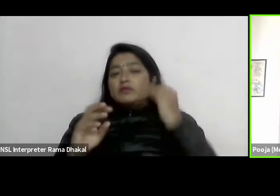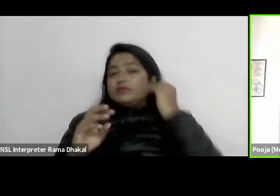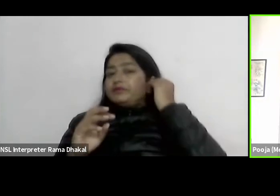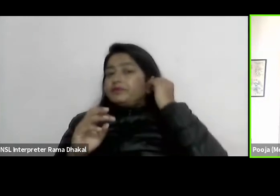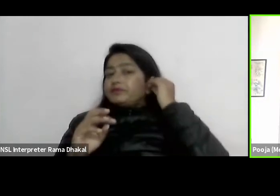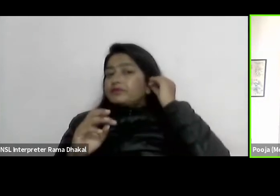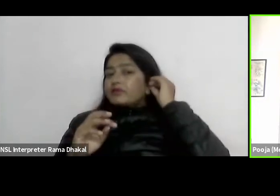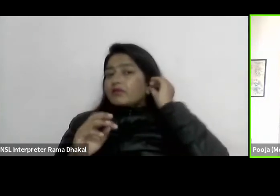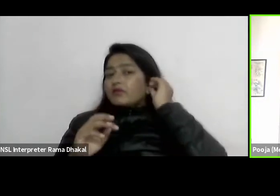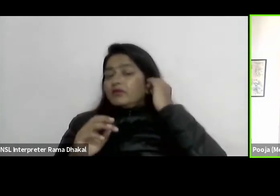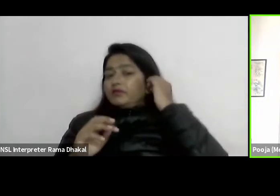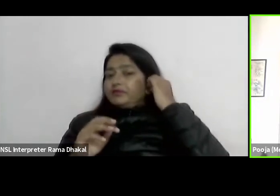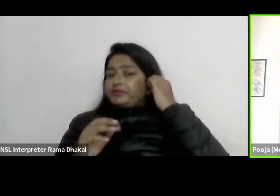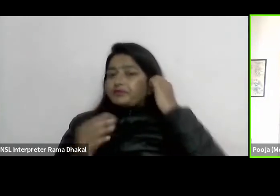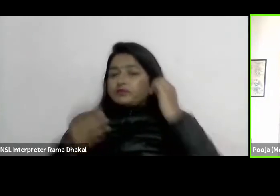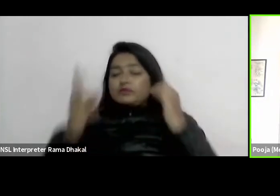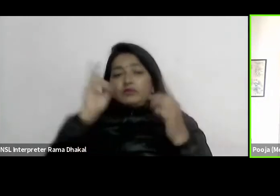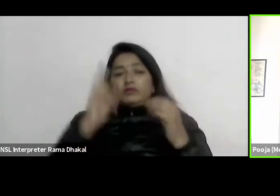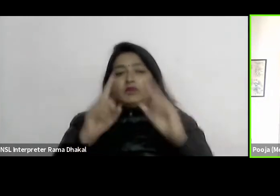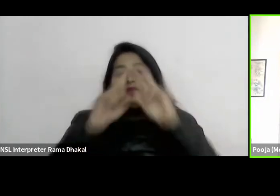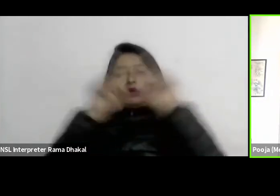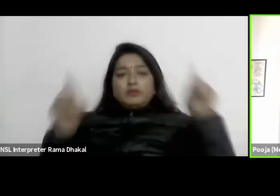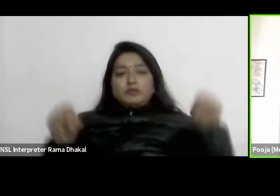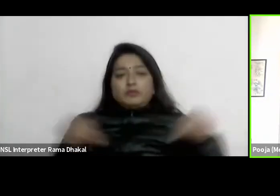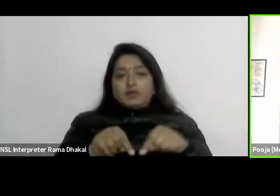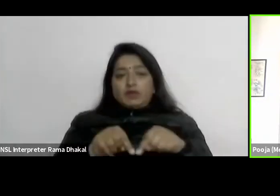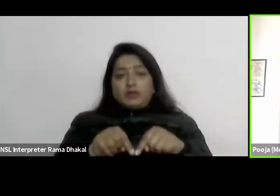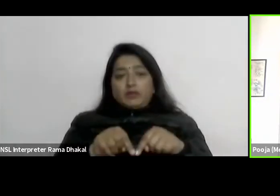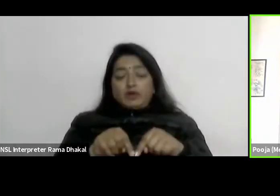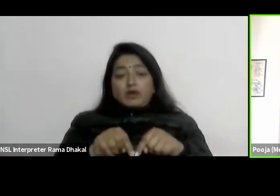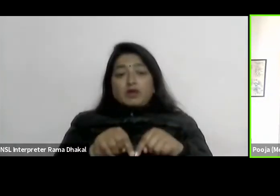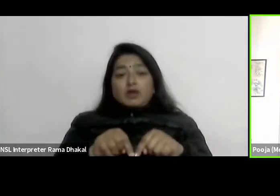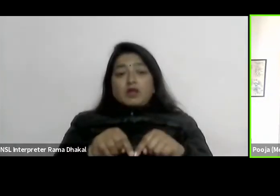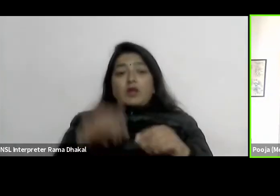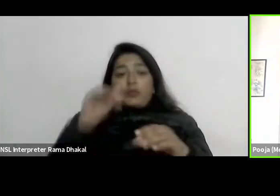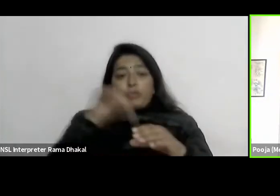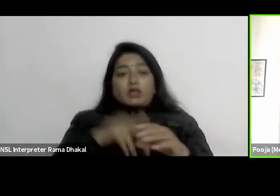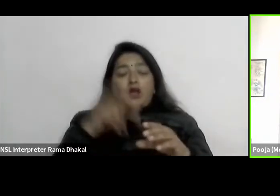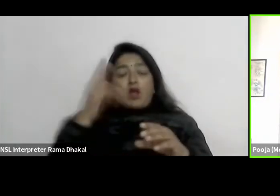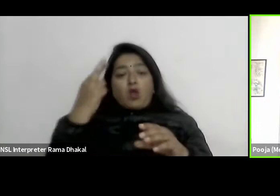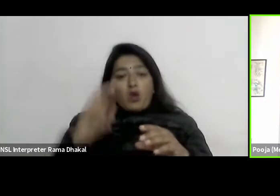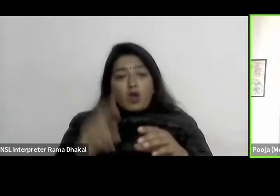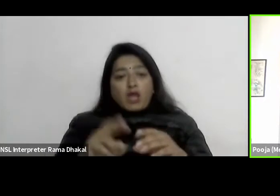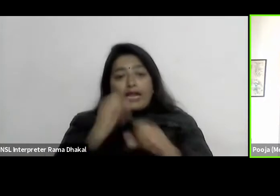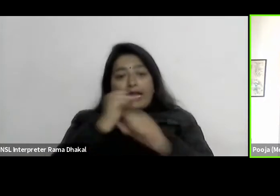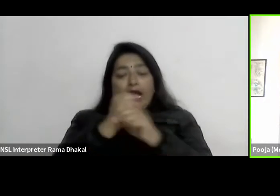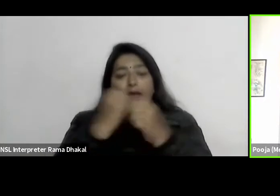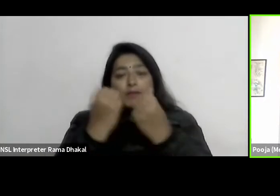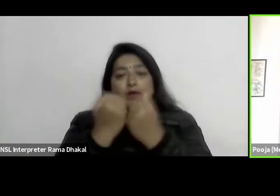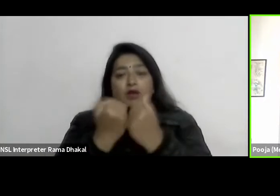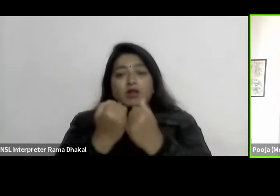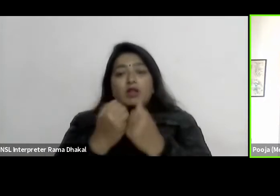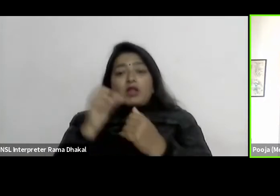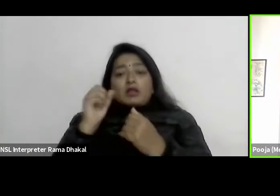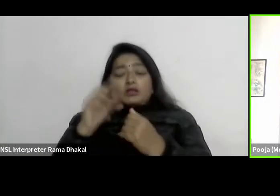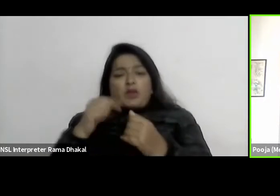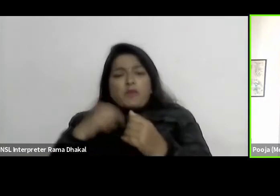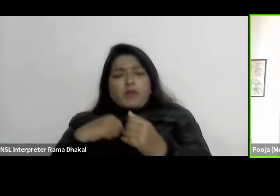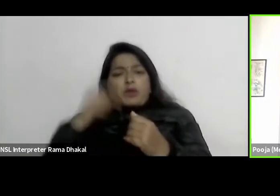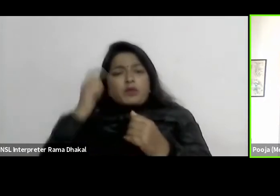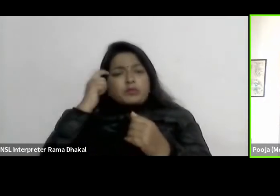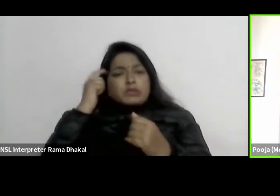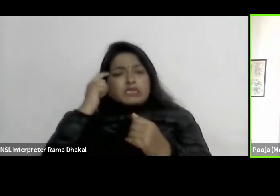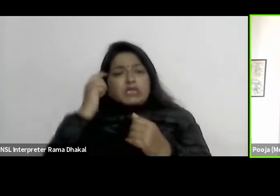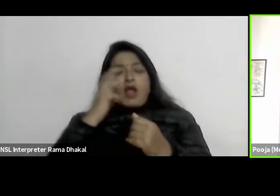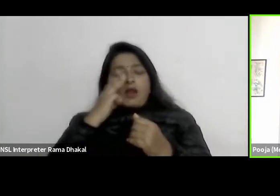to address. So using a framework that is critiqued as a way of addressing a larger issue. But I think, to me,